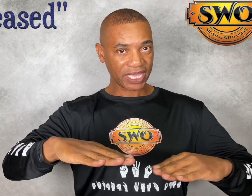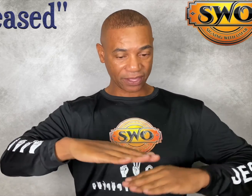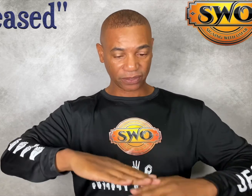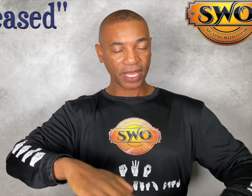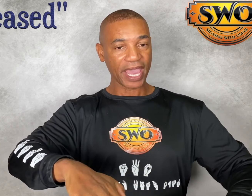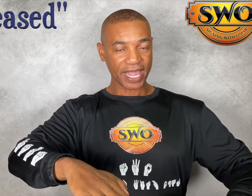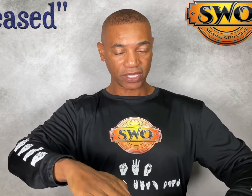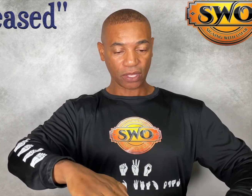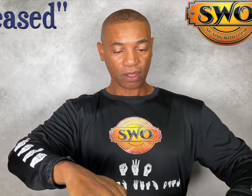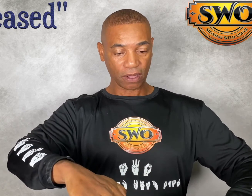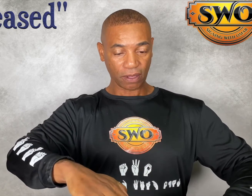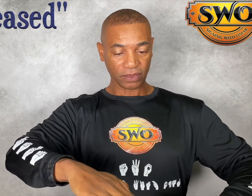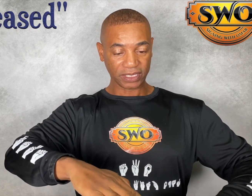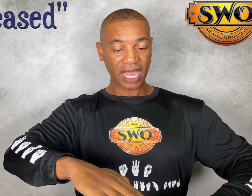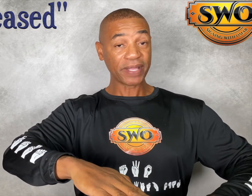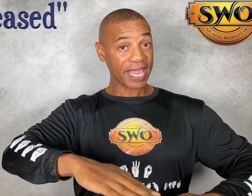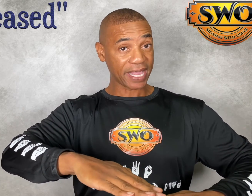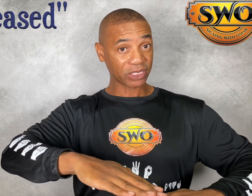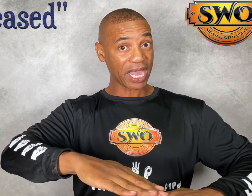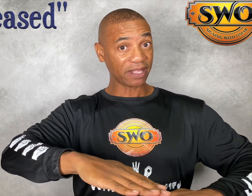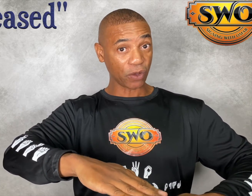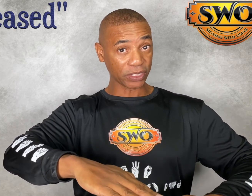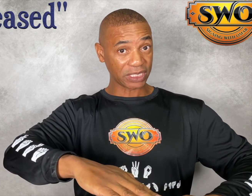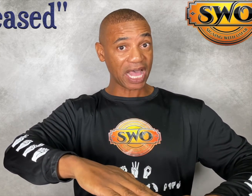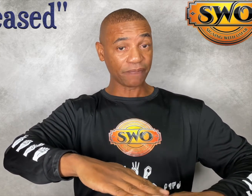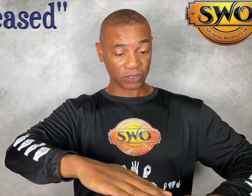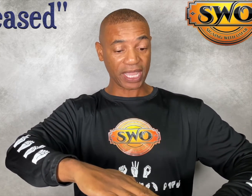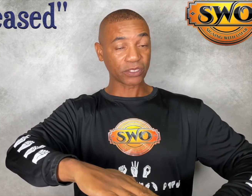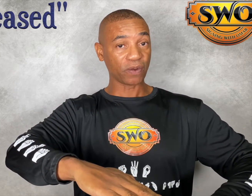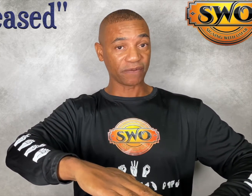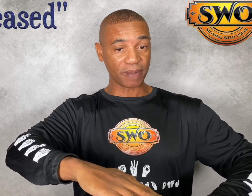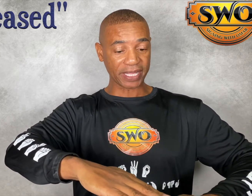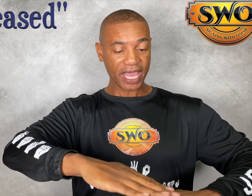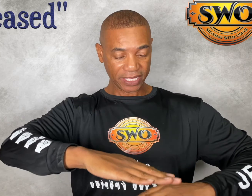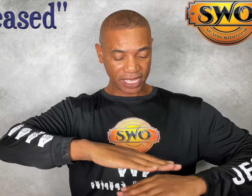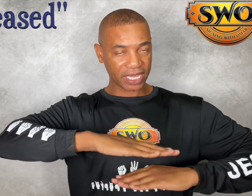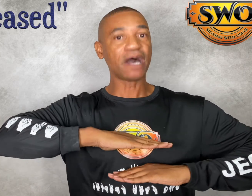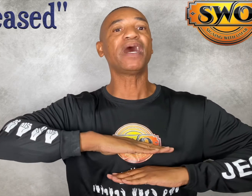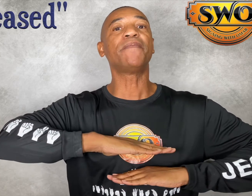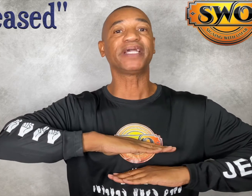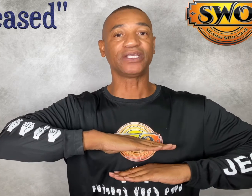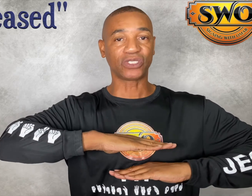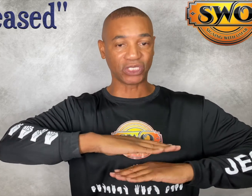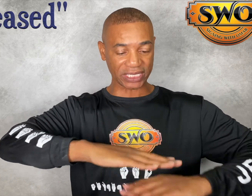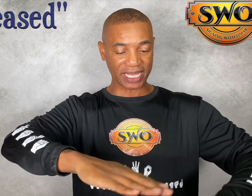together, and then the dominant hand's kind of on top. It's the hands are away from the body. Then they come up against the chest like